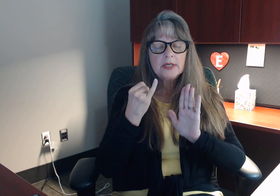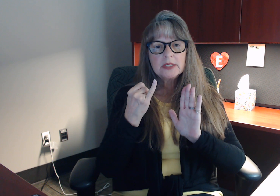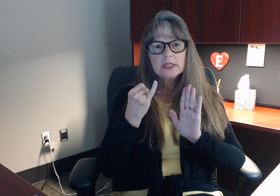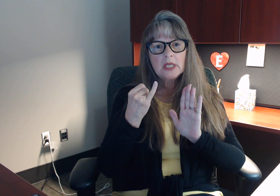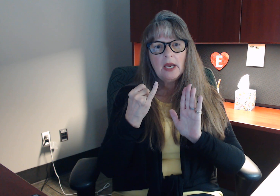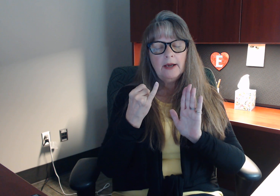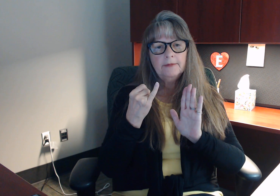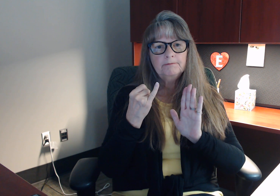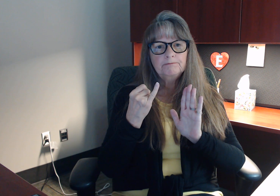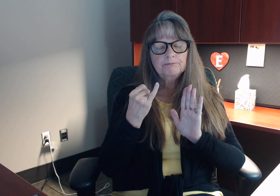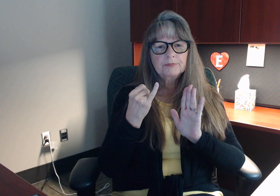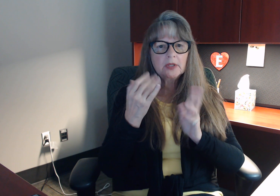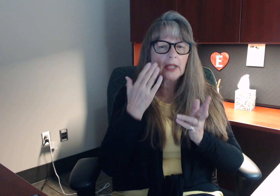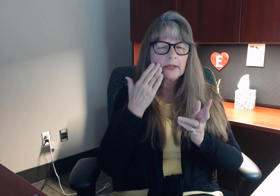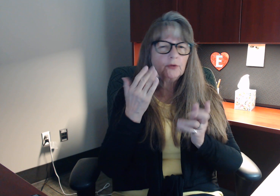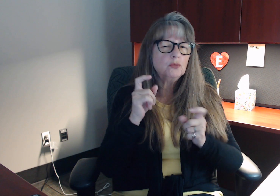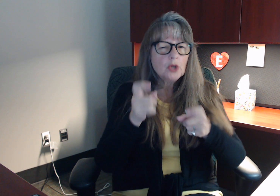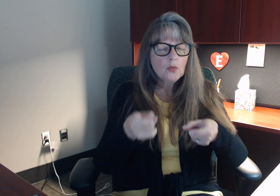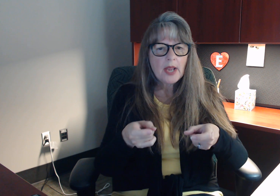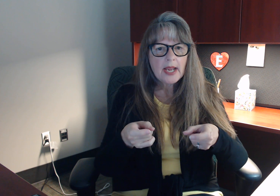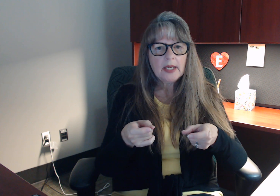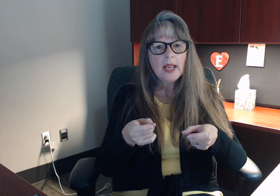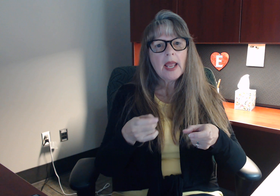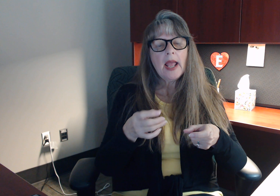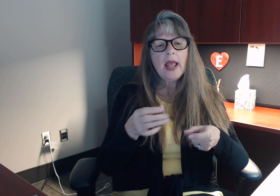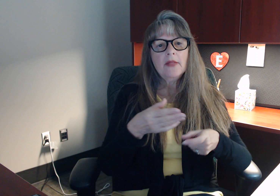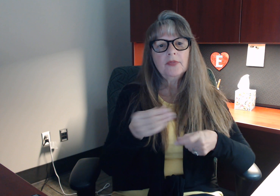it's like if you donate and then